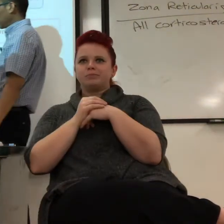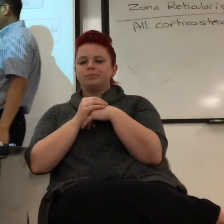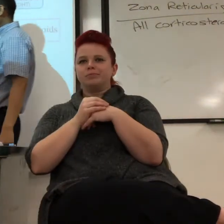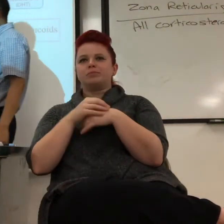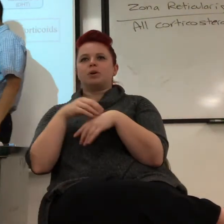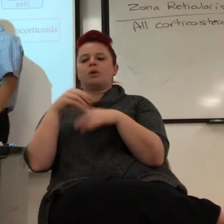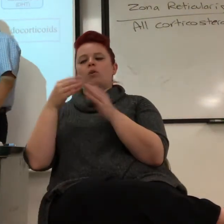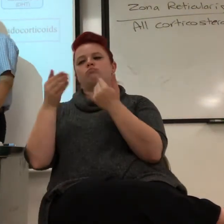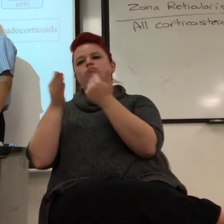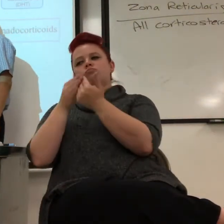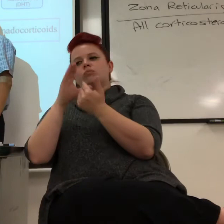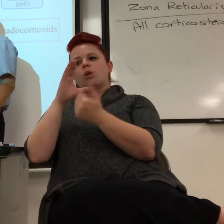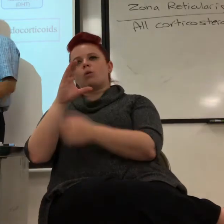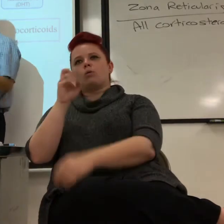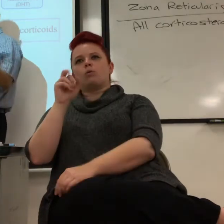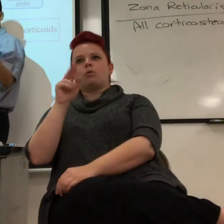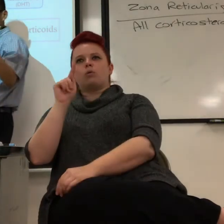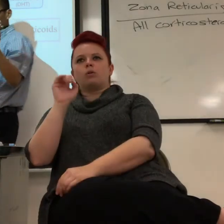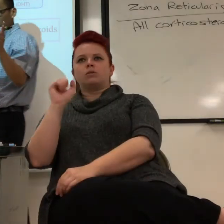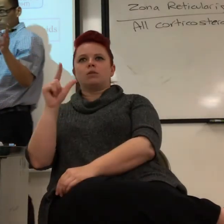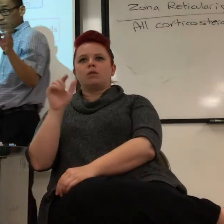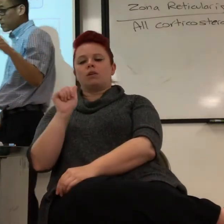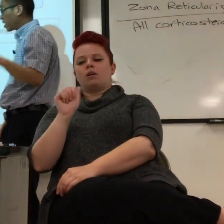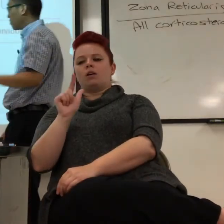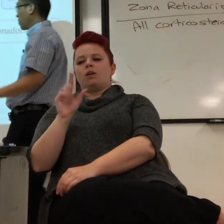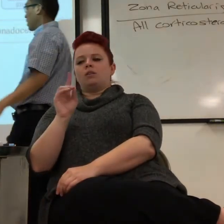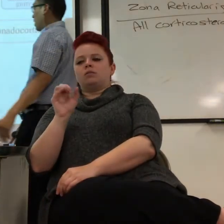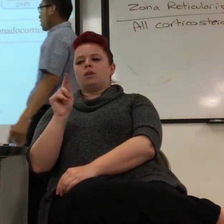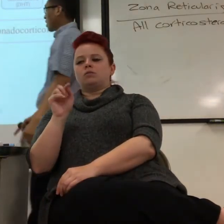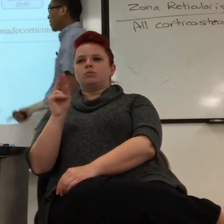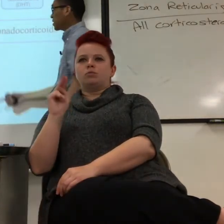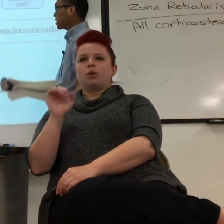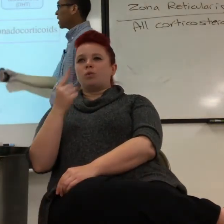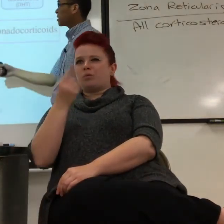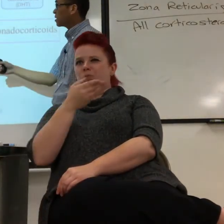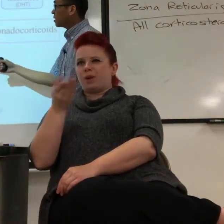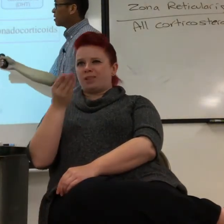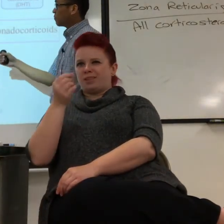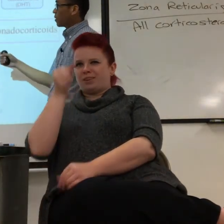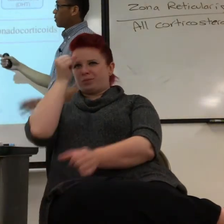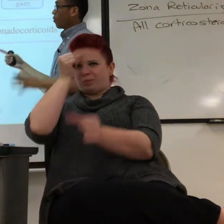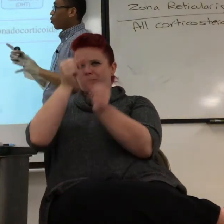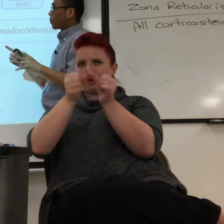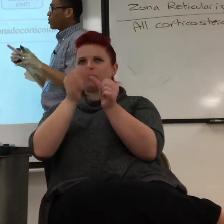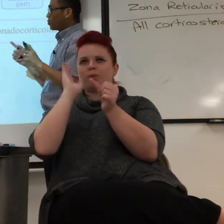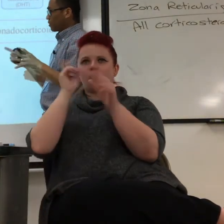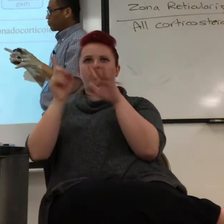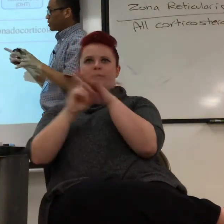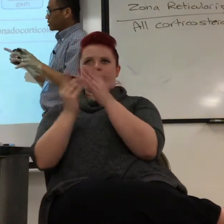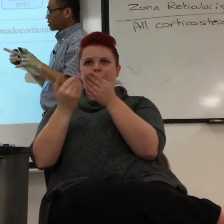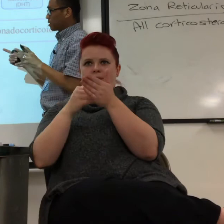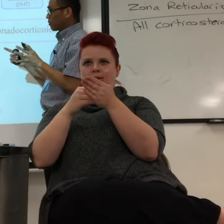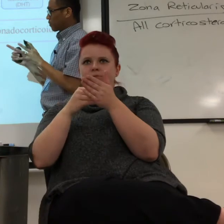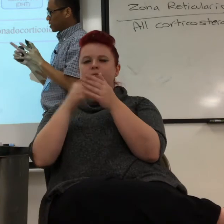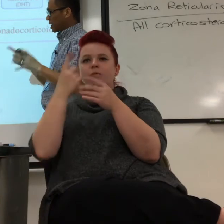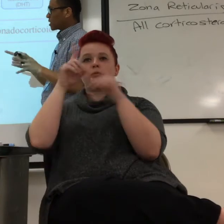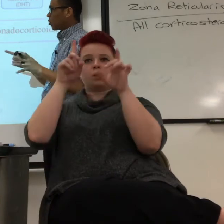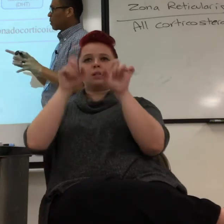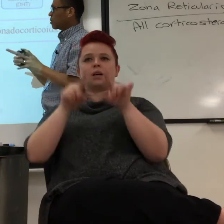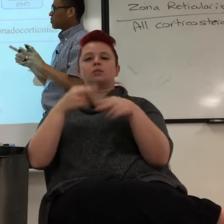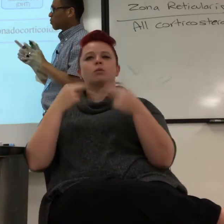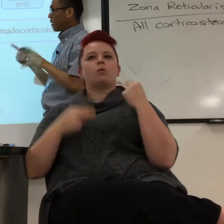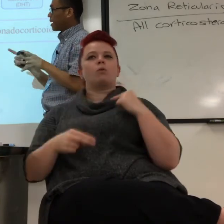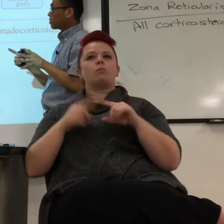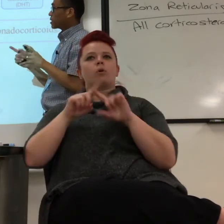and aldosterone. And one thing I would know that's going to come up again on this test, the hormonal difference for the